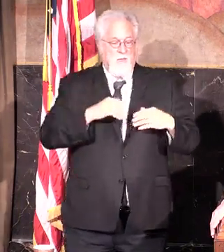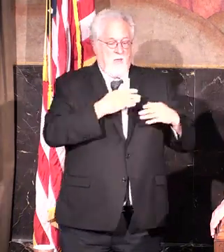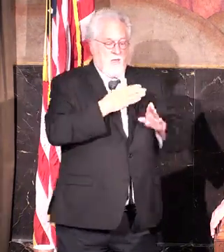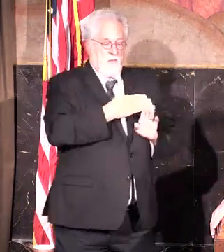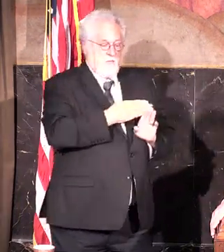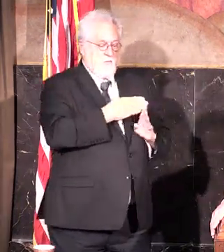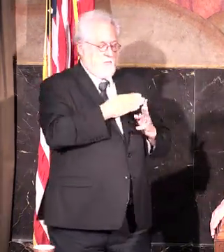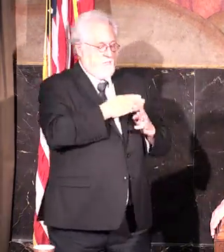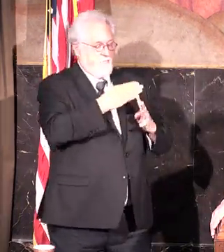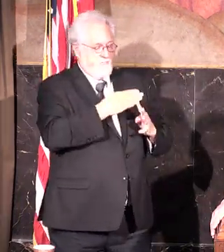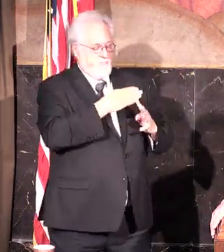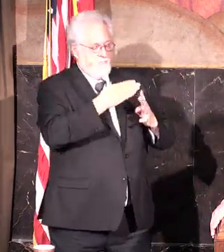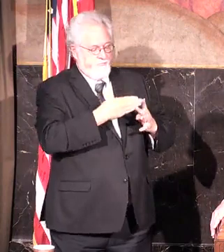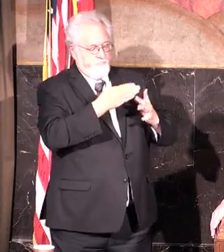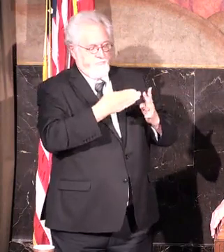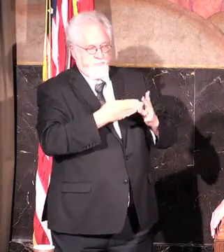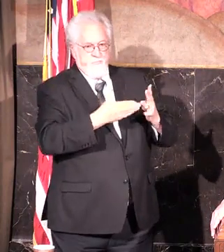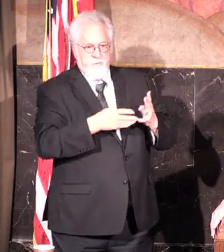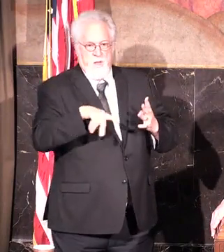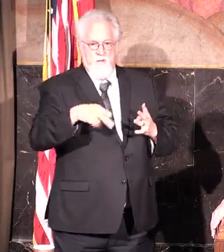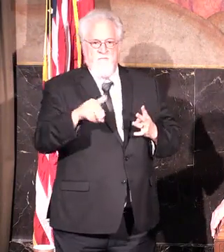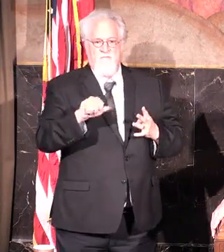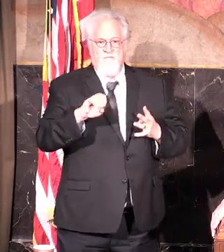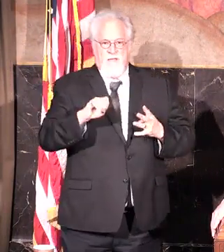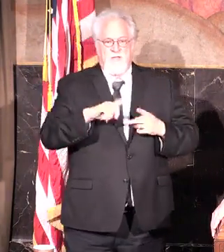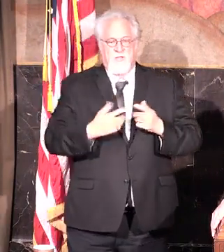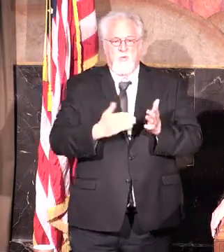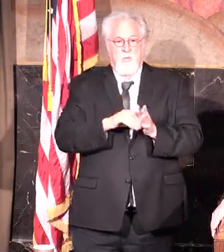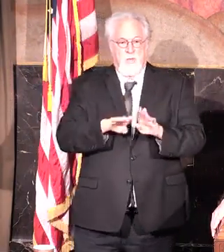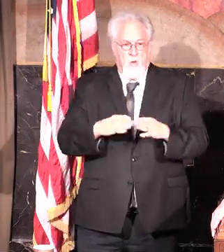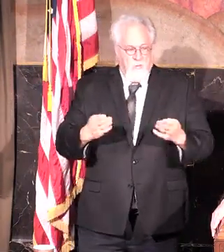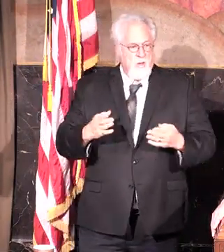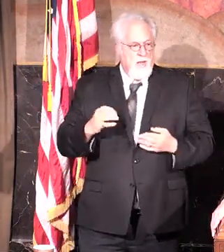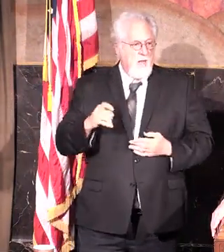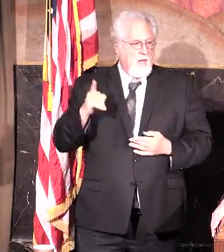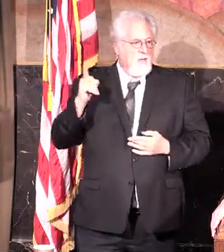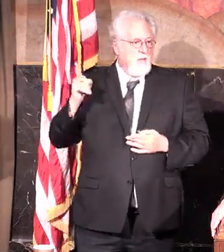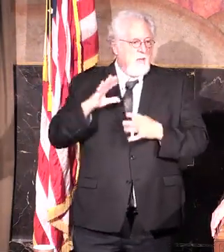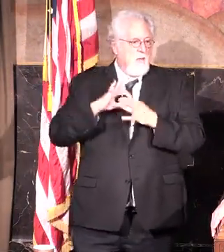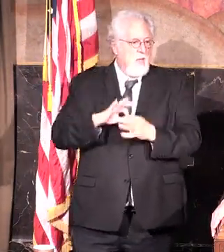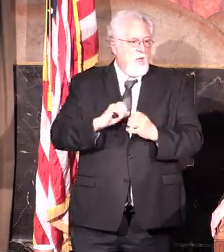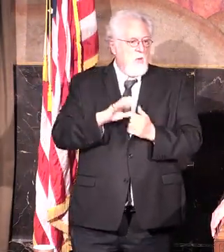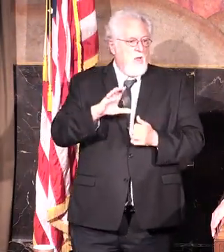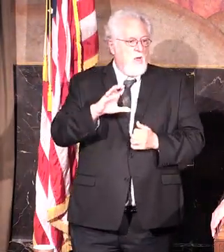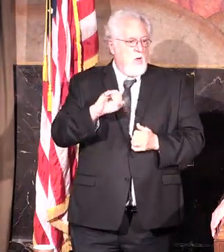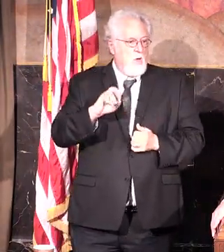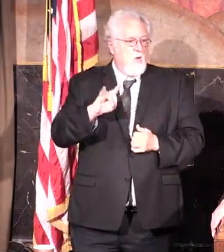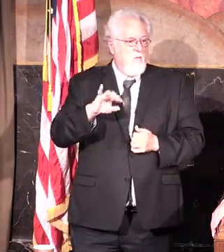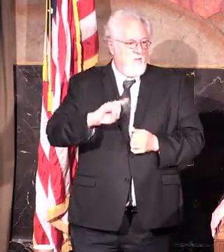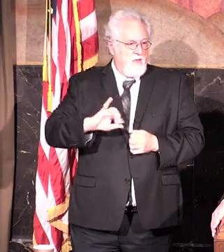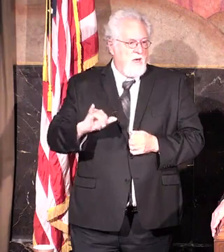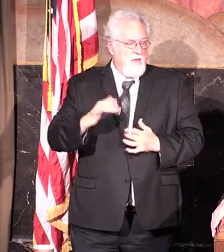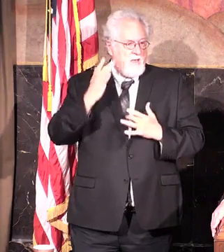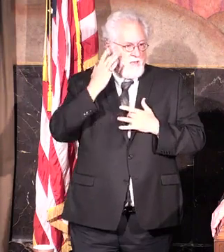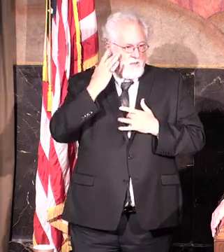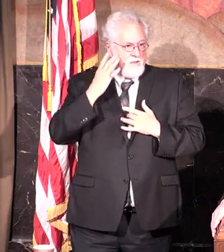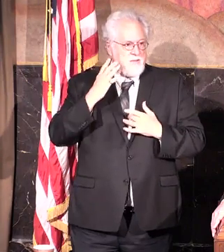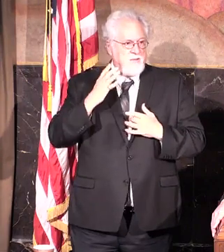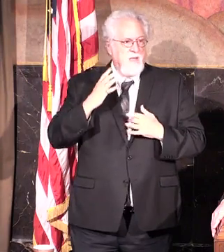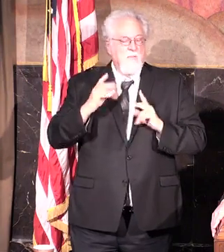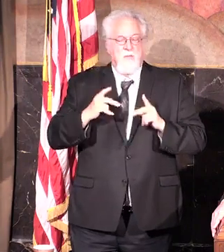between the phases of reopening. And they have to do with COVID-like illness and people presenting